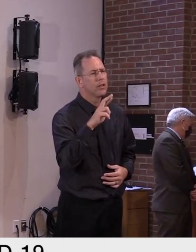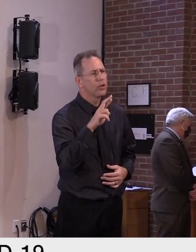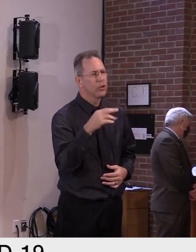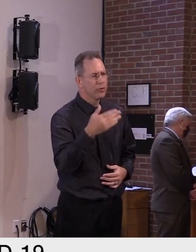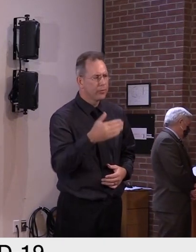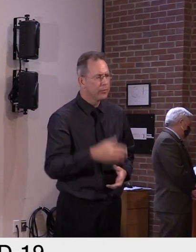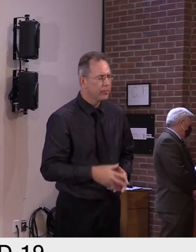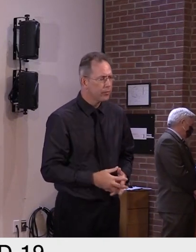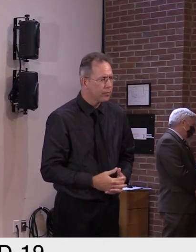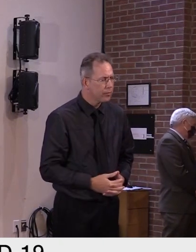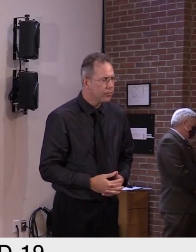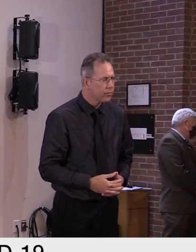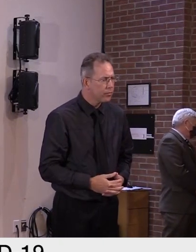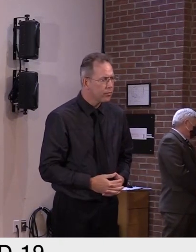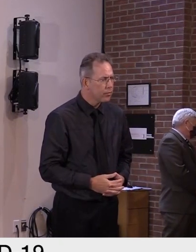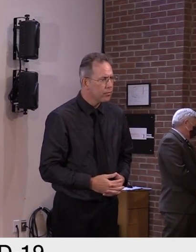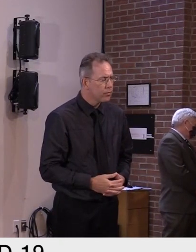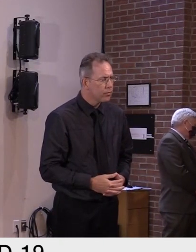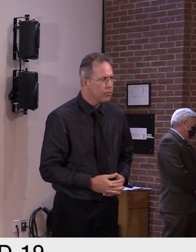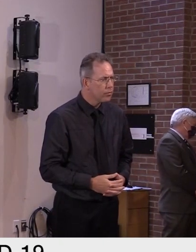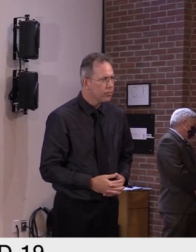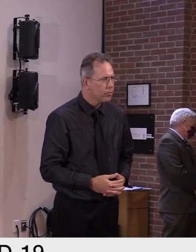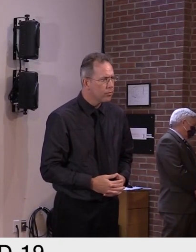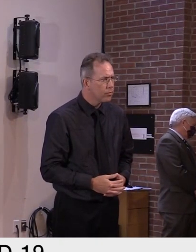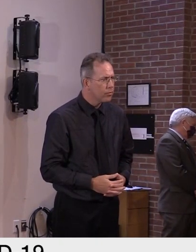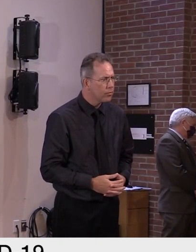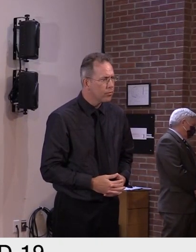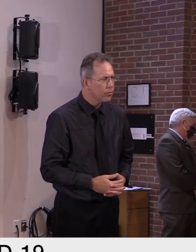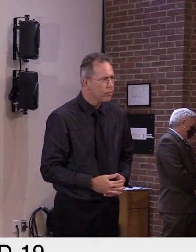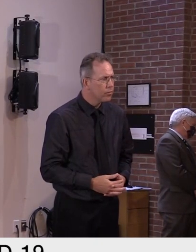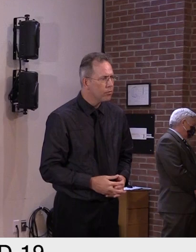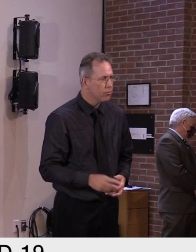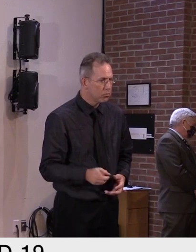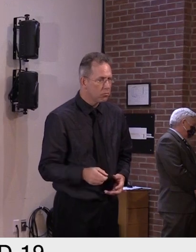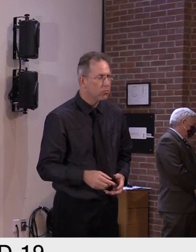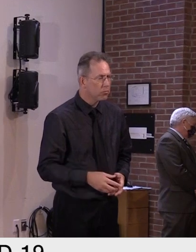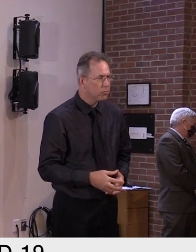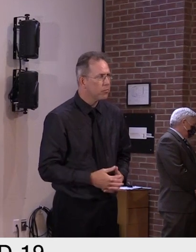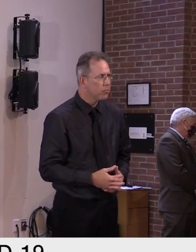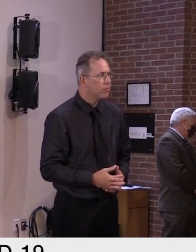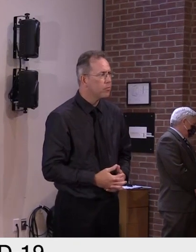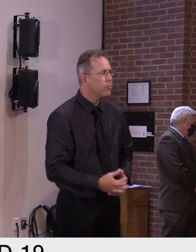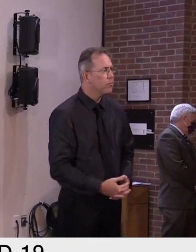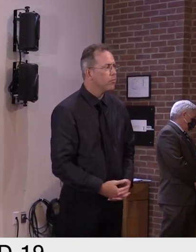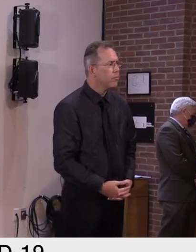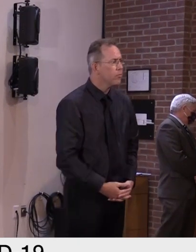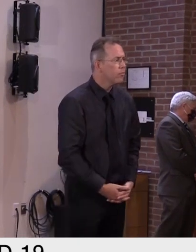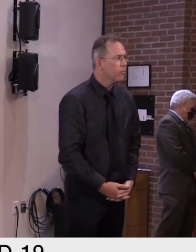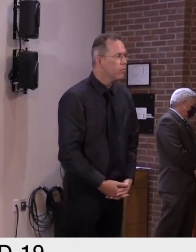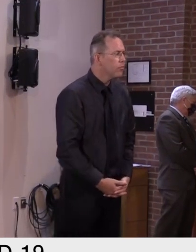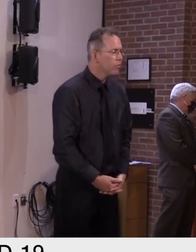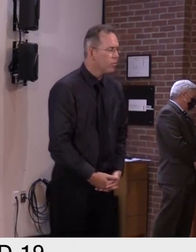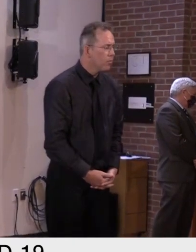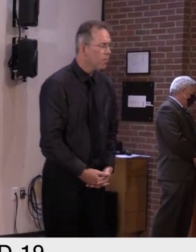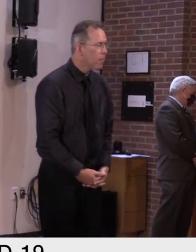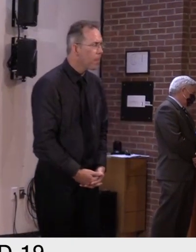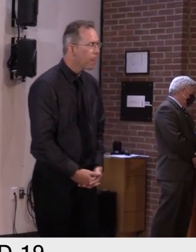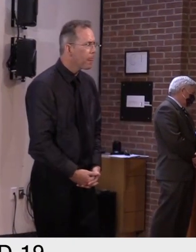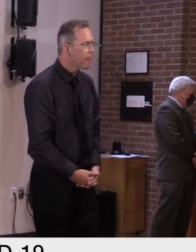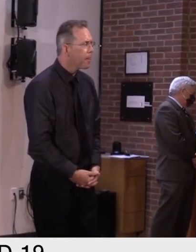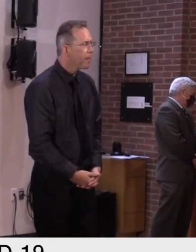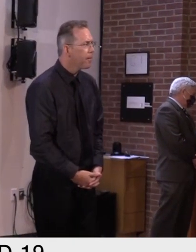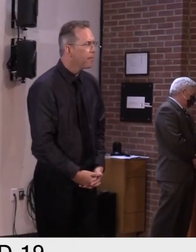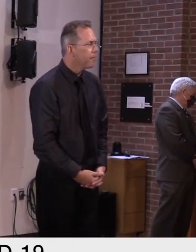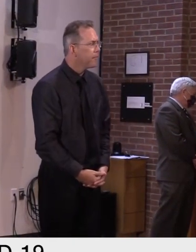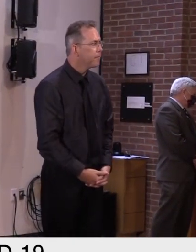Okay. Previous question. There are 13 cases